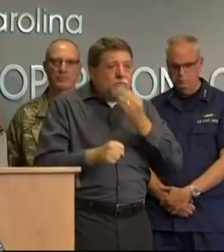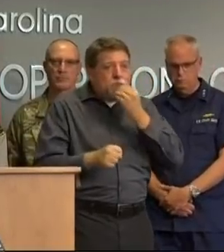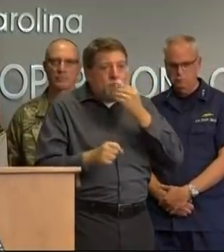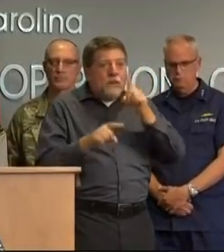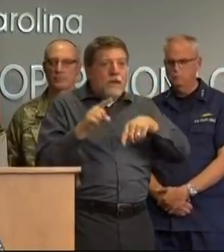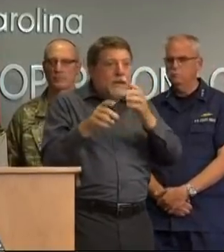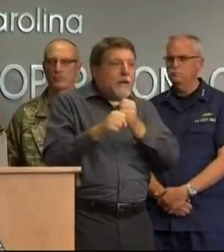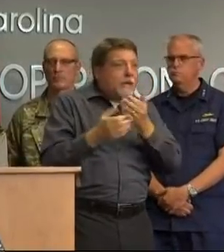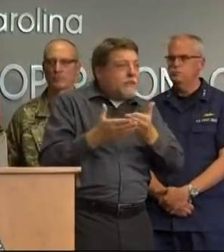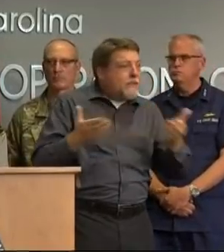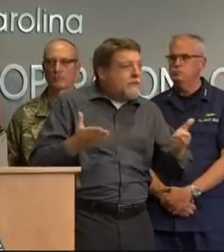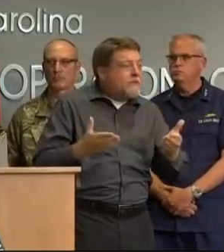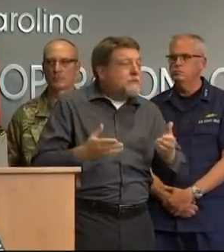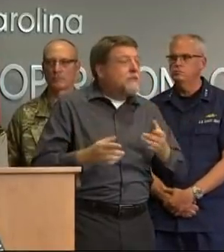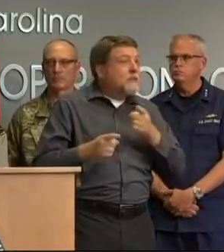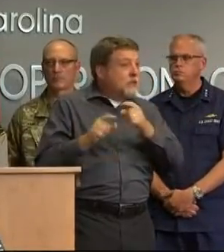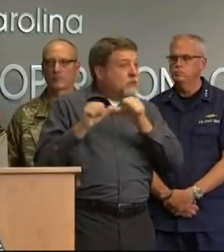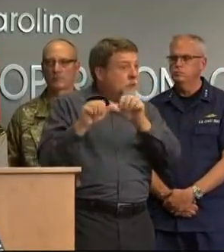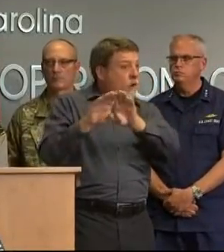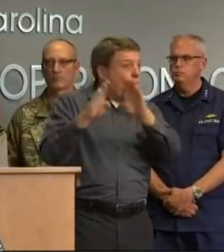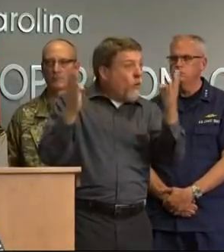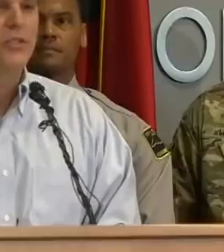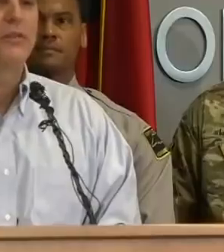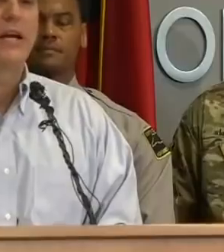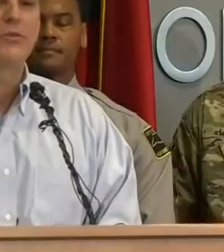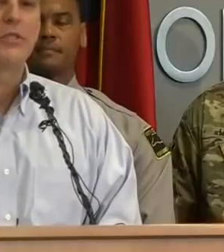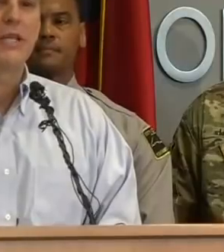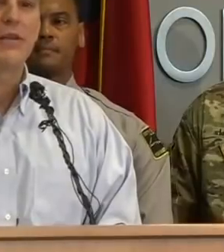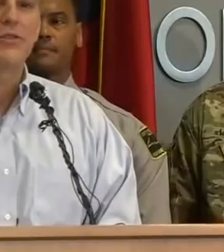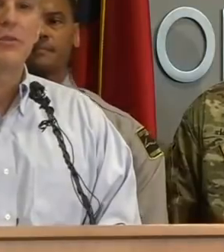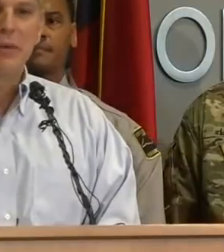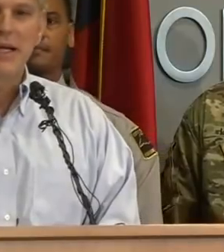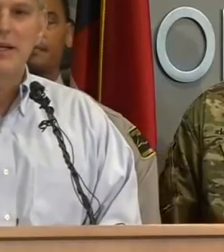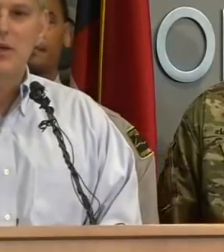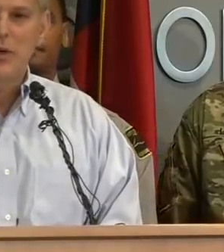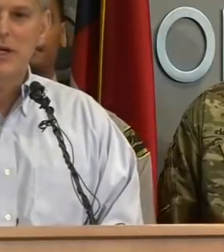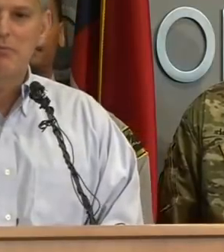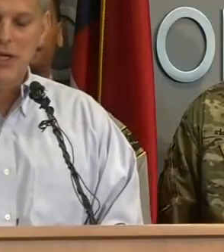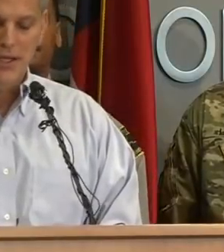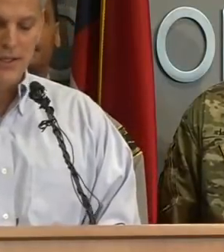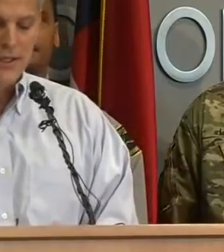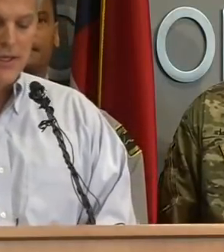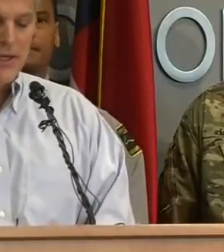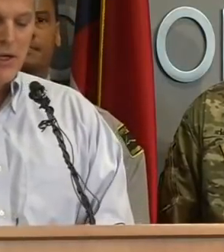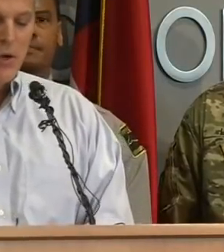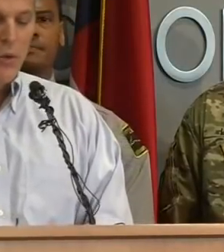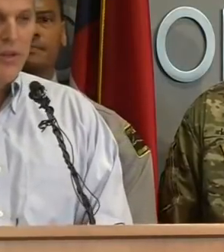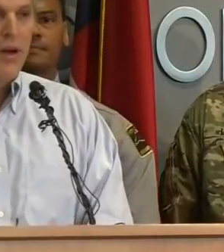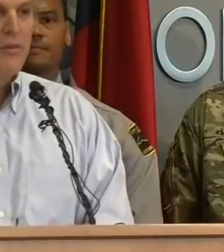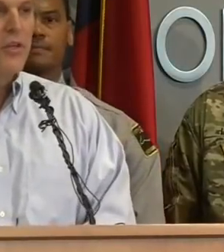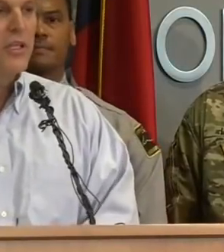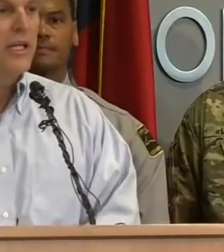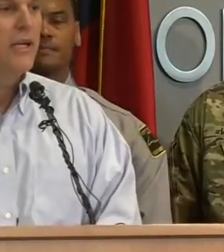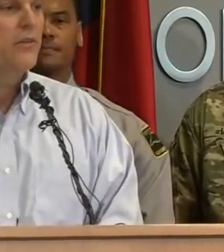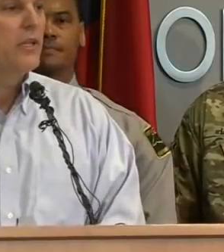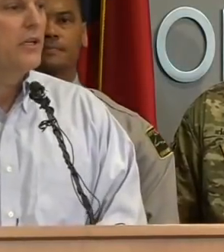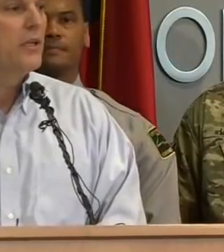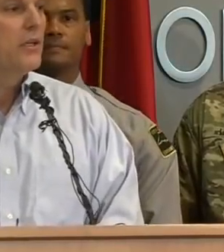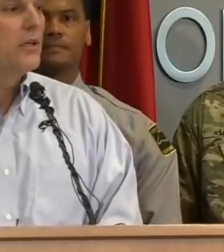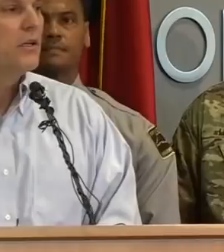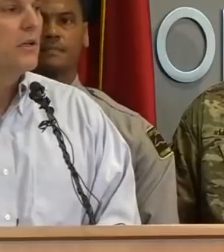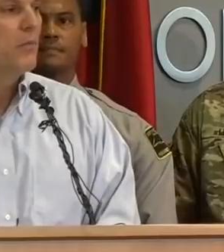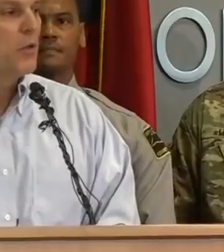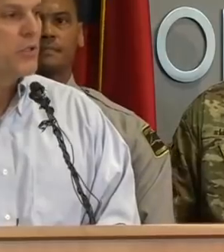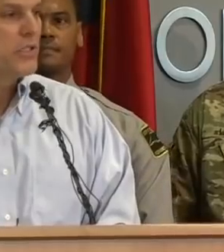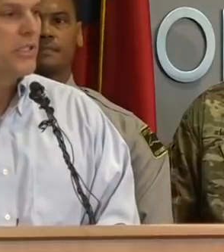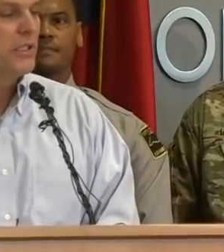unfortunately there are some out there who will take advantage of a natural disaster to make a quick buck when the governor declared the